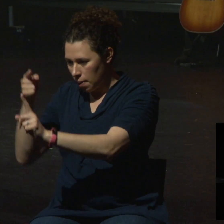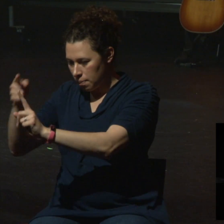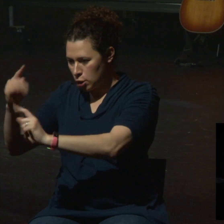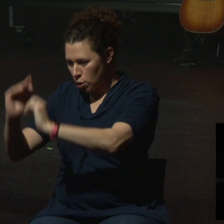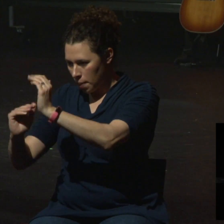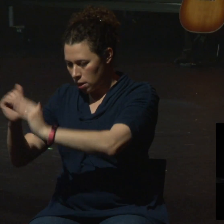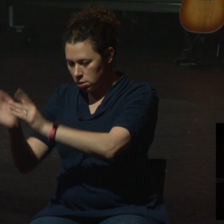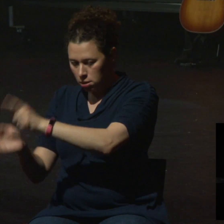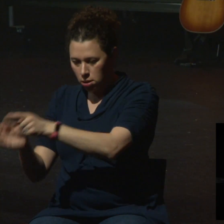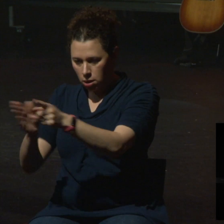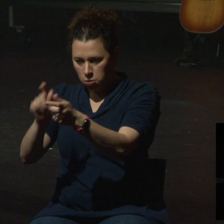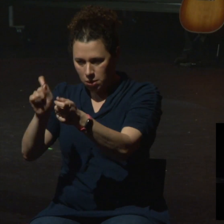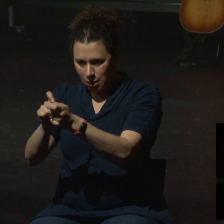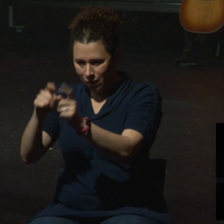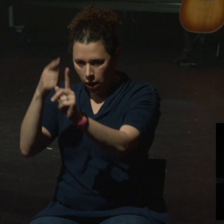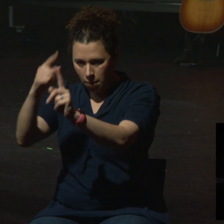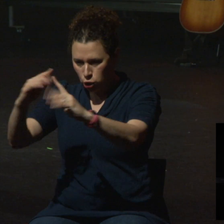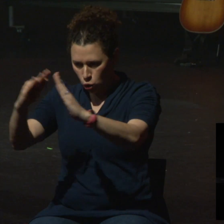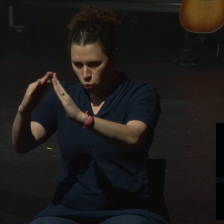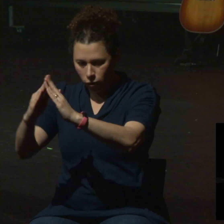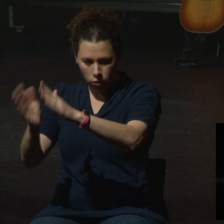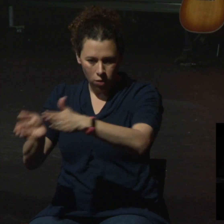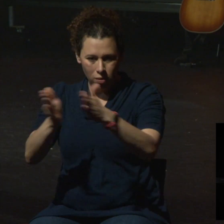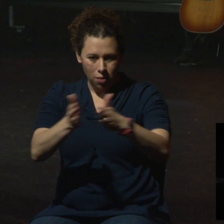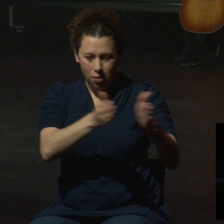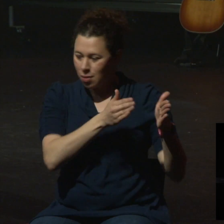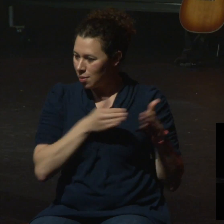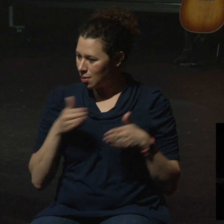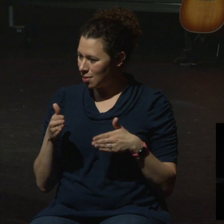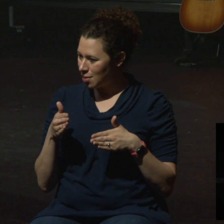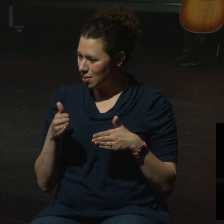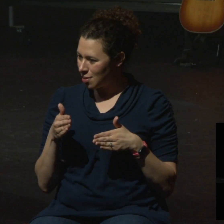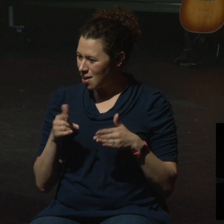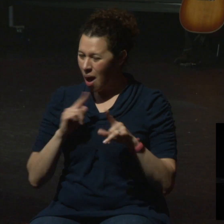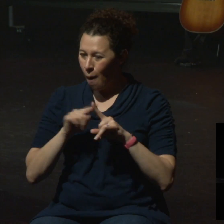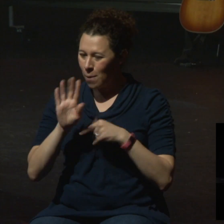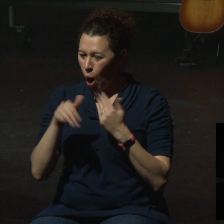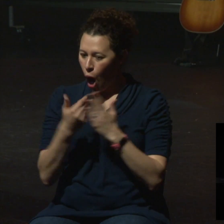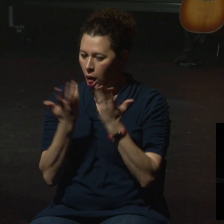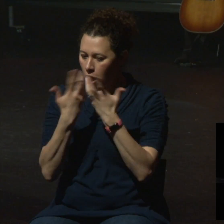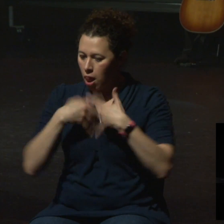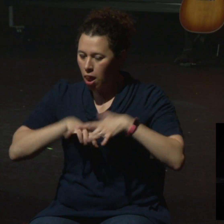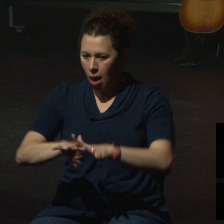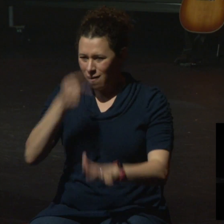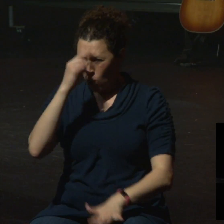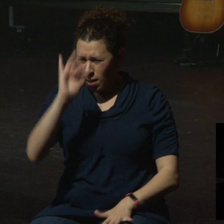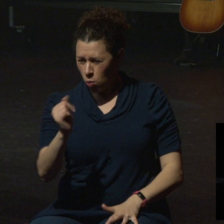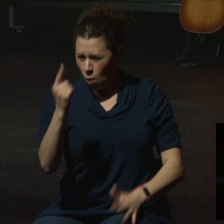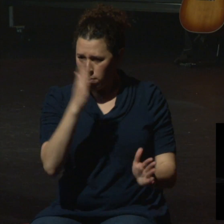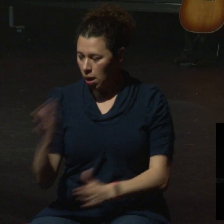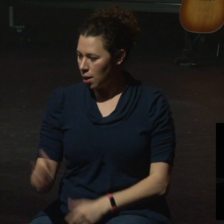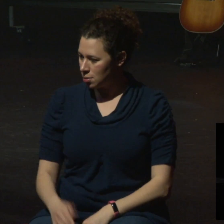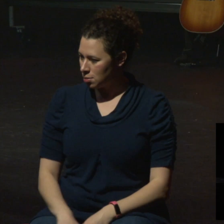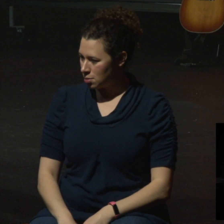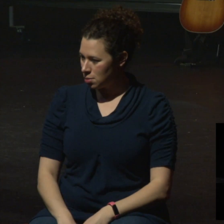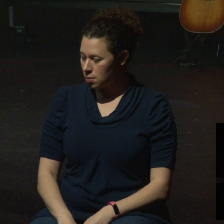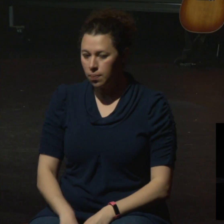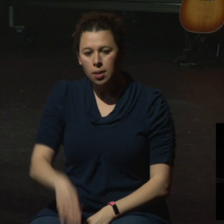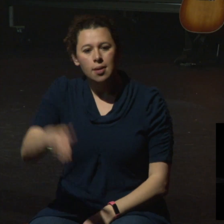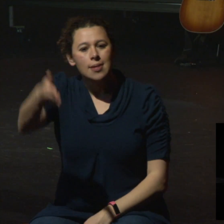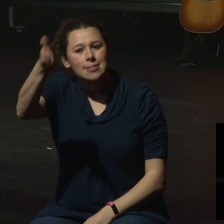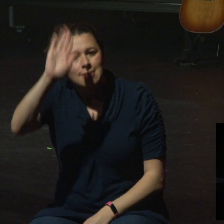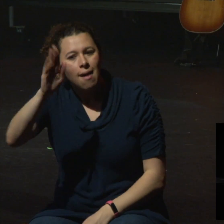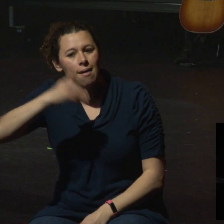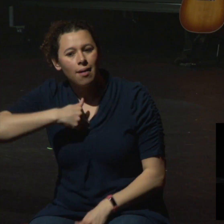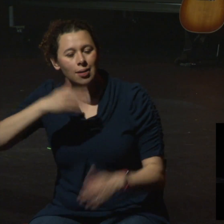done. That's us. God has a plan, and our purpose fits into that.